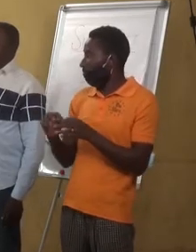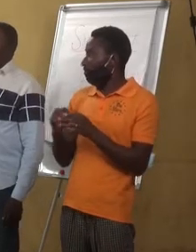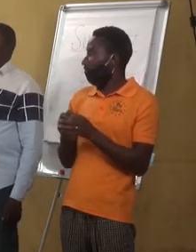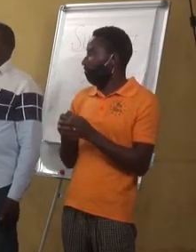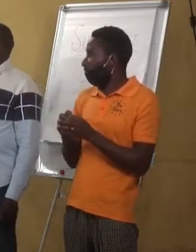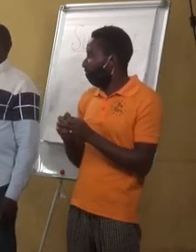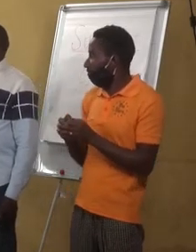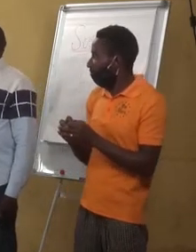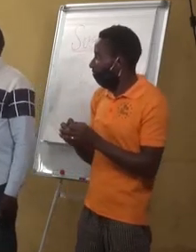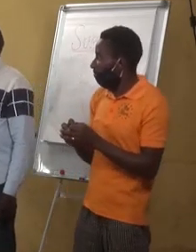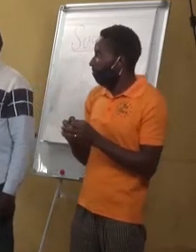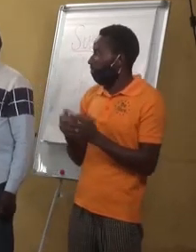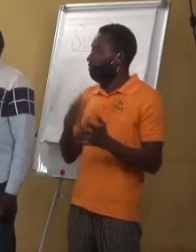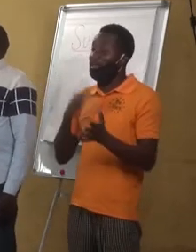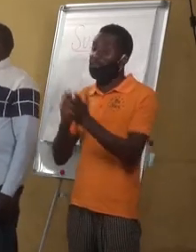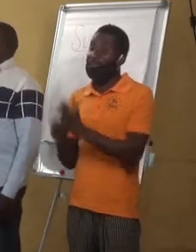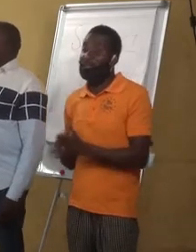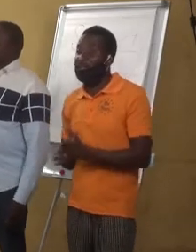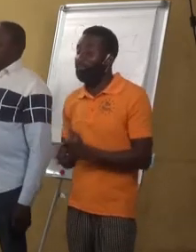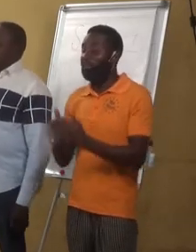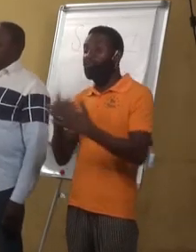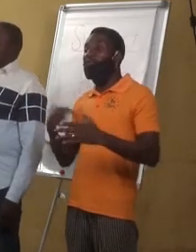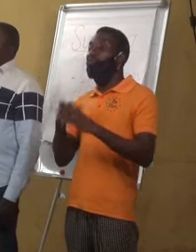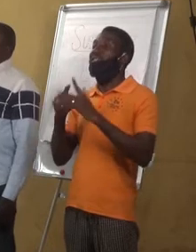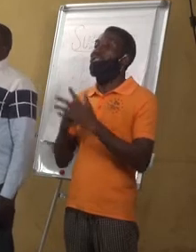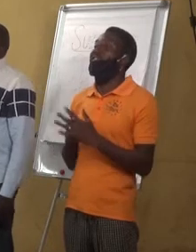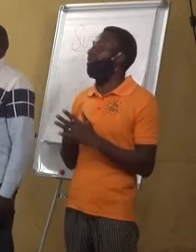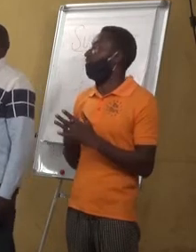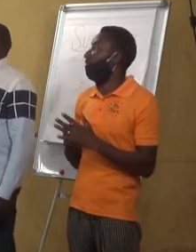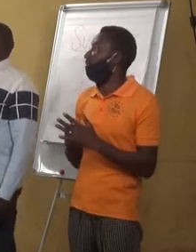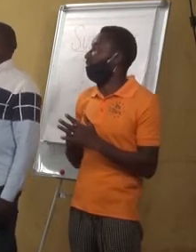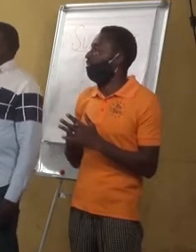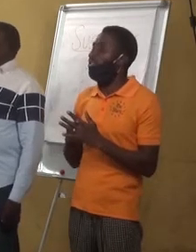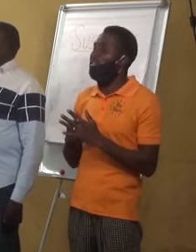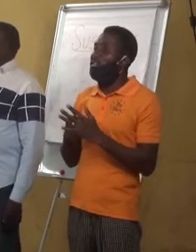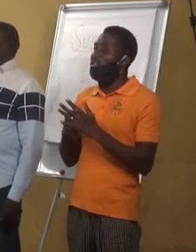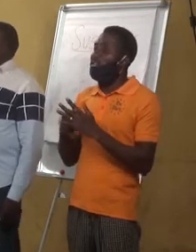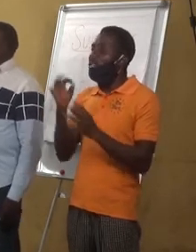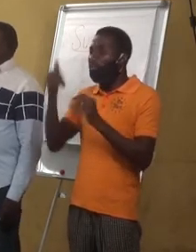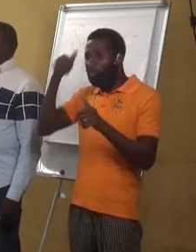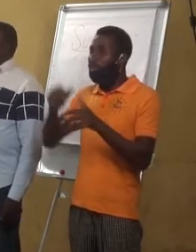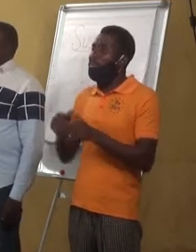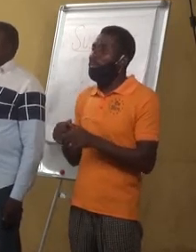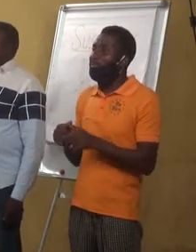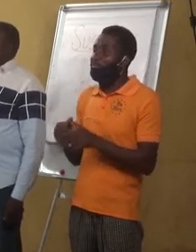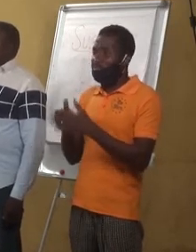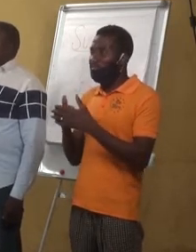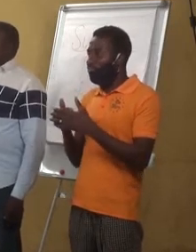so forth. So my student, before we start, you will recall in your knowledge